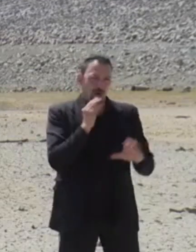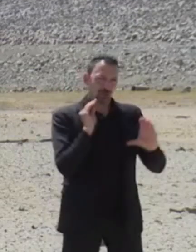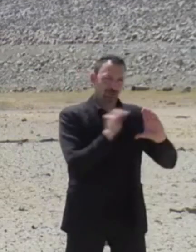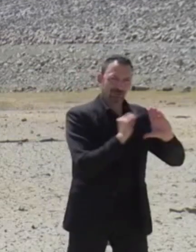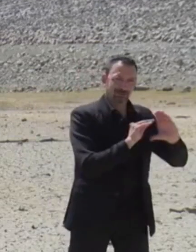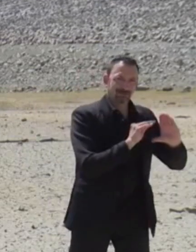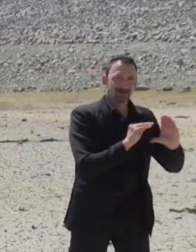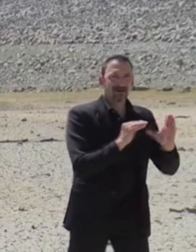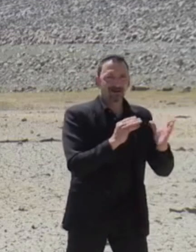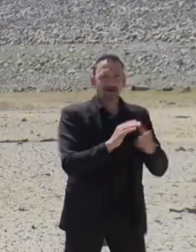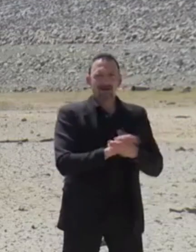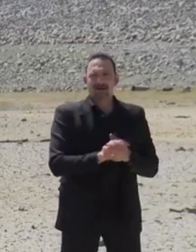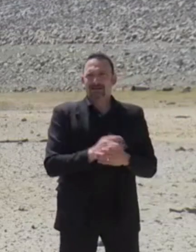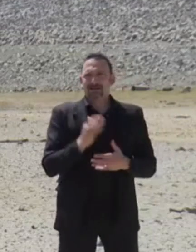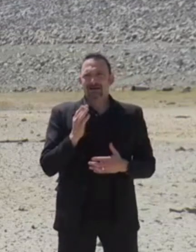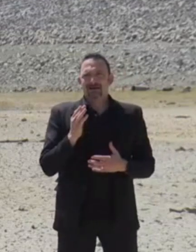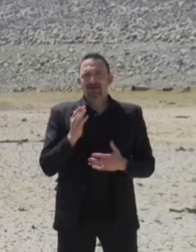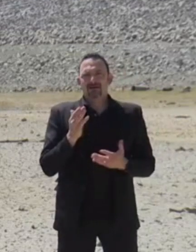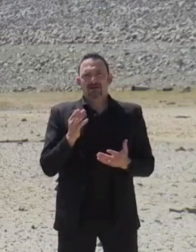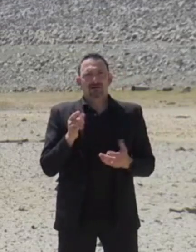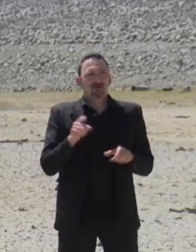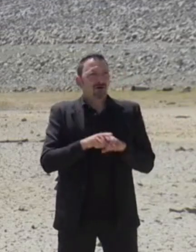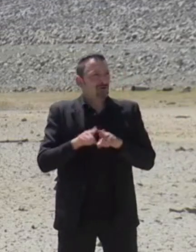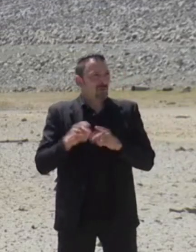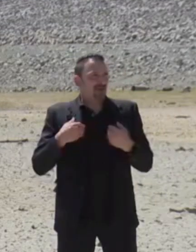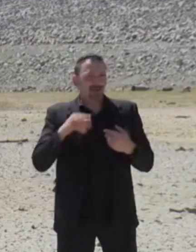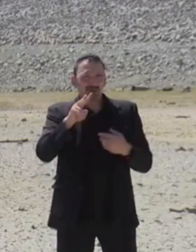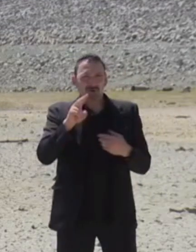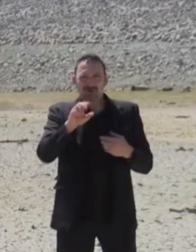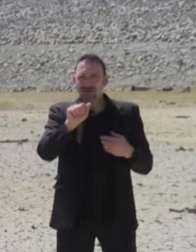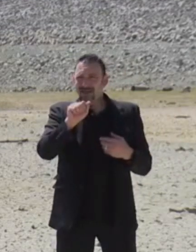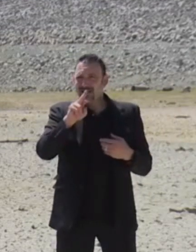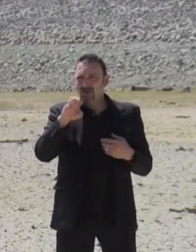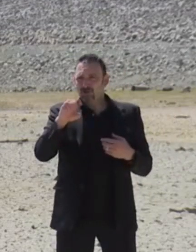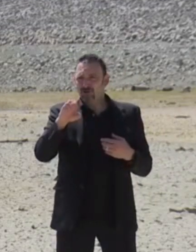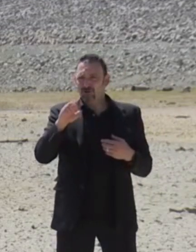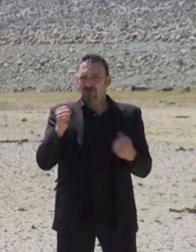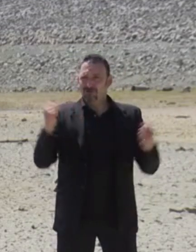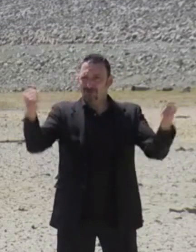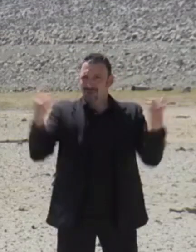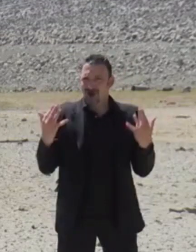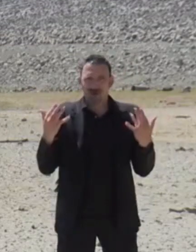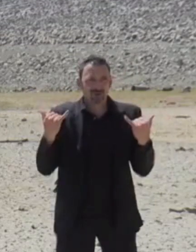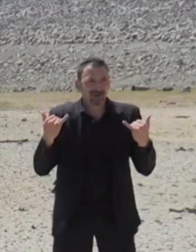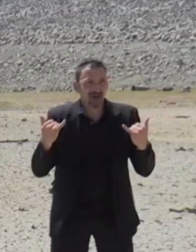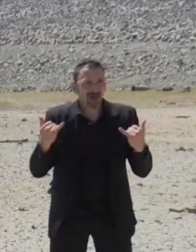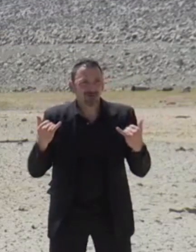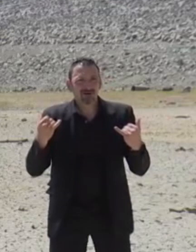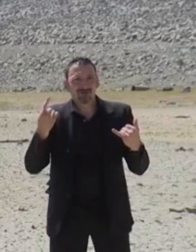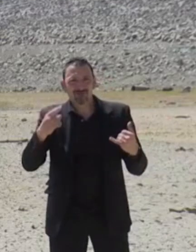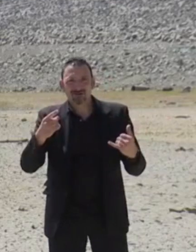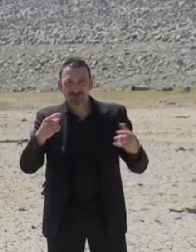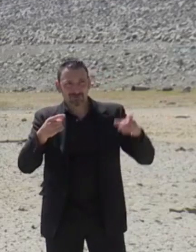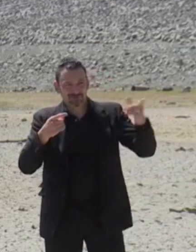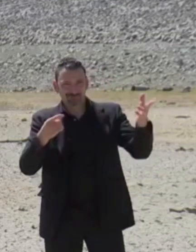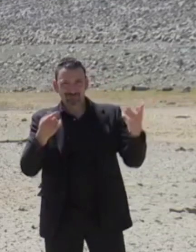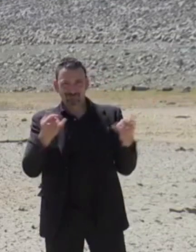me, I'd be remiss. We have a 200-acre wildfire occurring where green grass is.